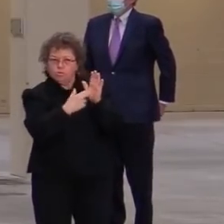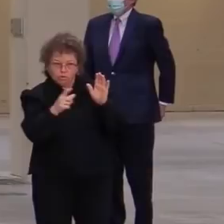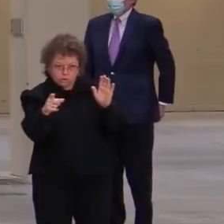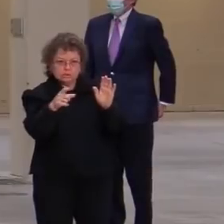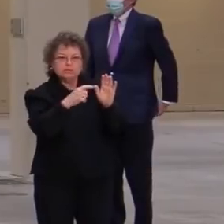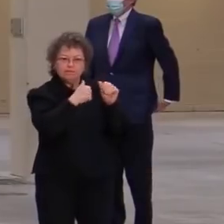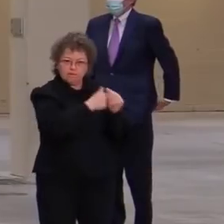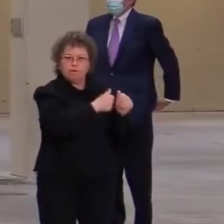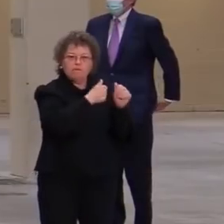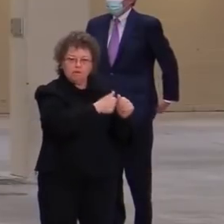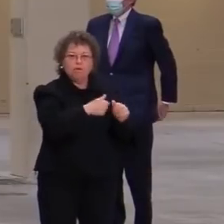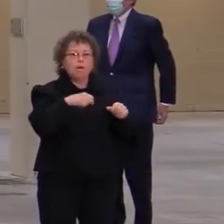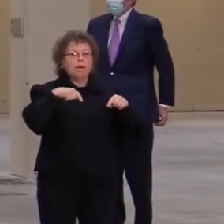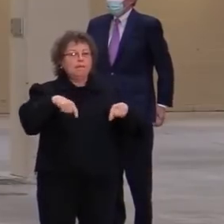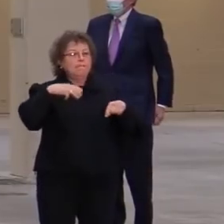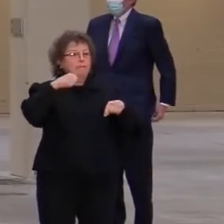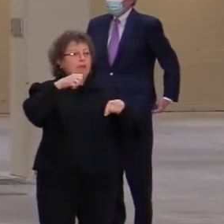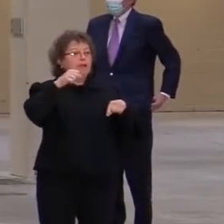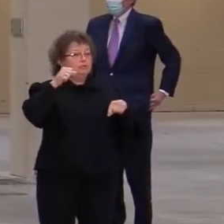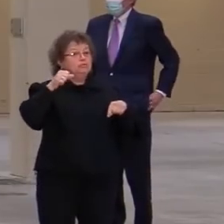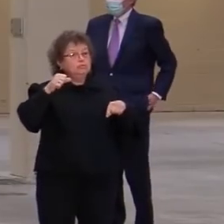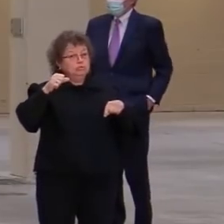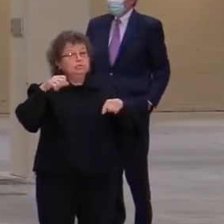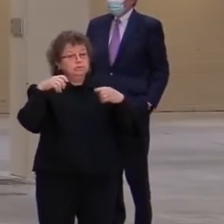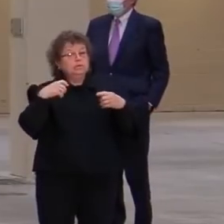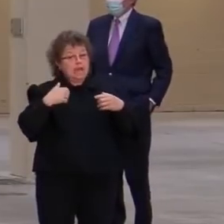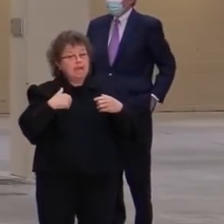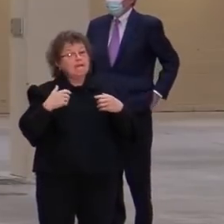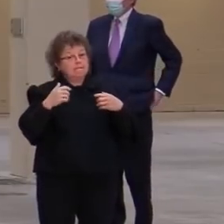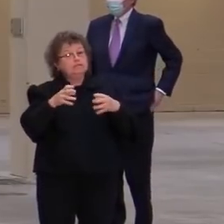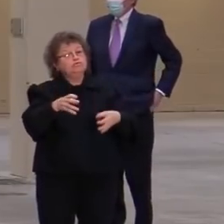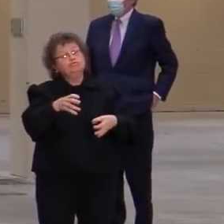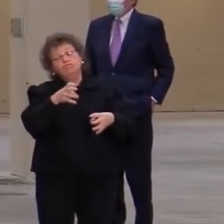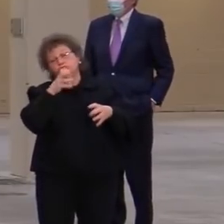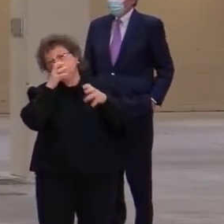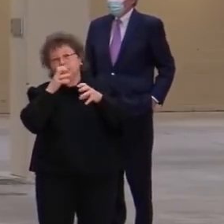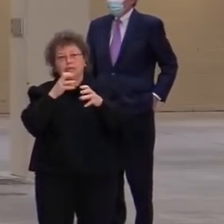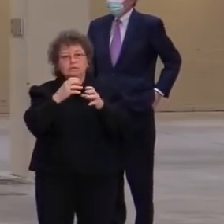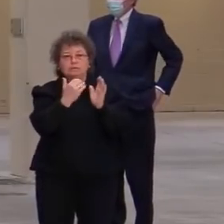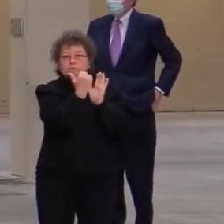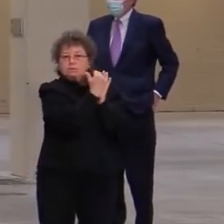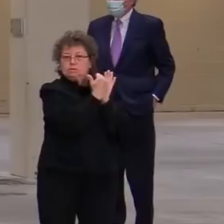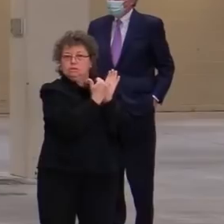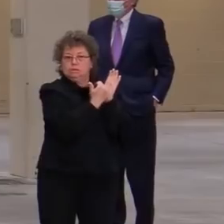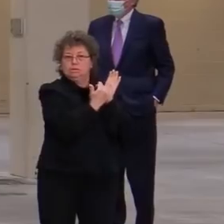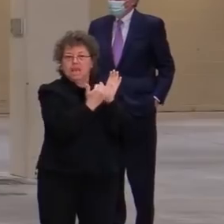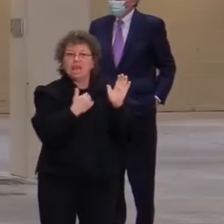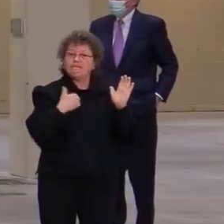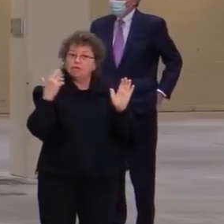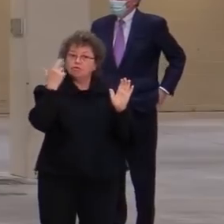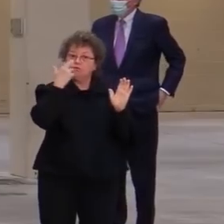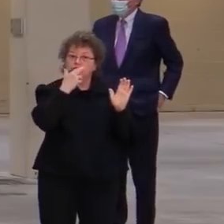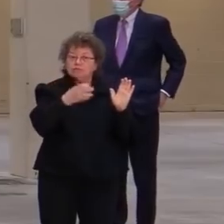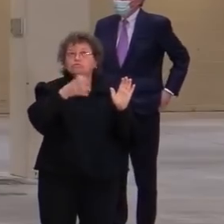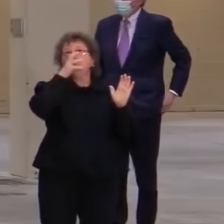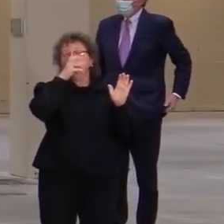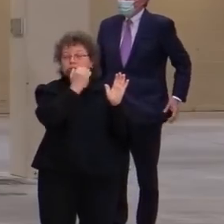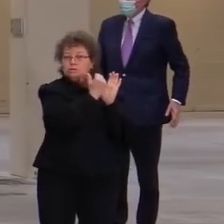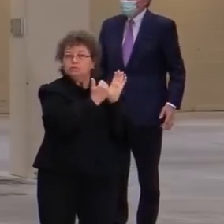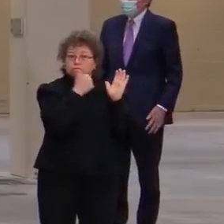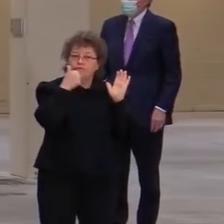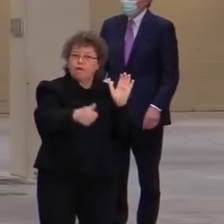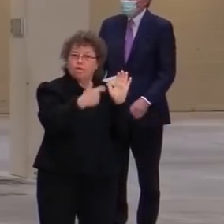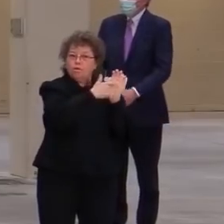Massachusetts has some of the strictest COVID-19 protocols in place, and they're there for a reason, and we need everyone to